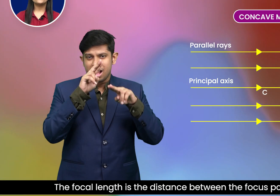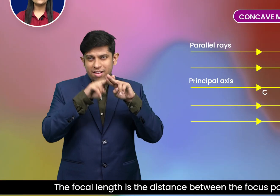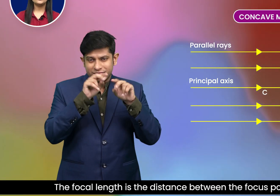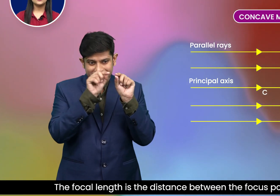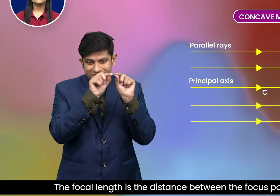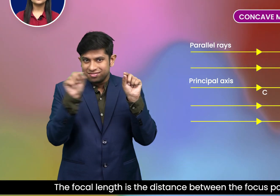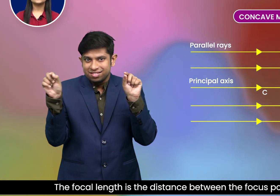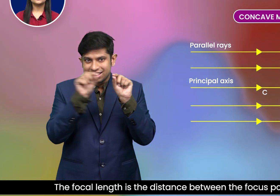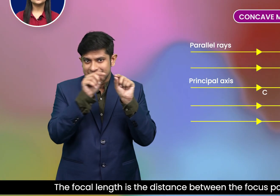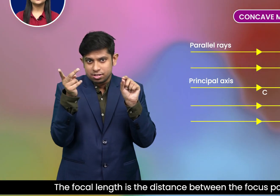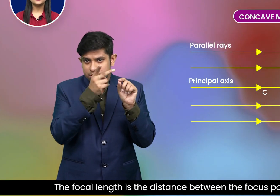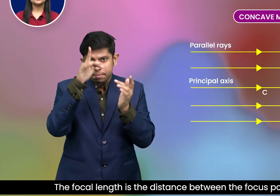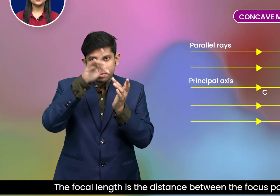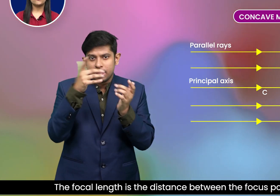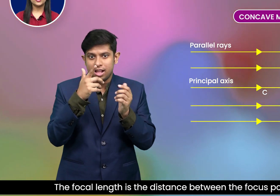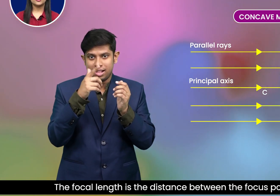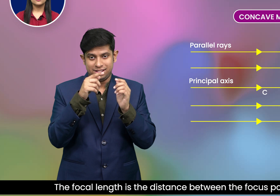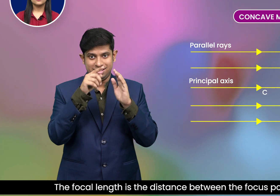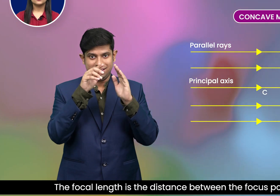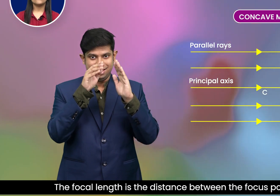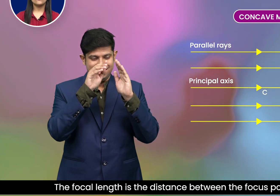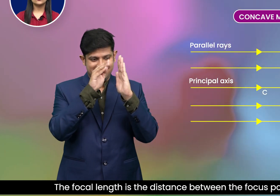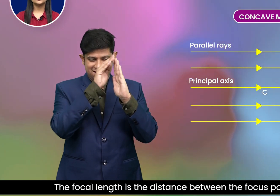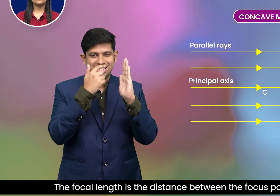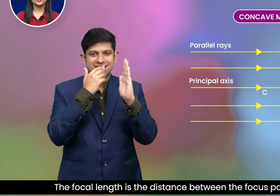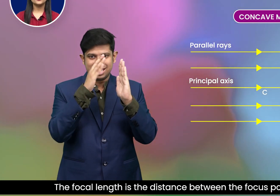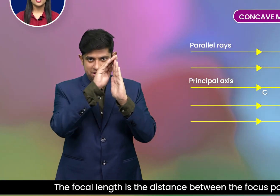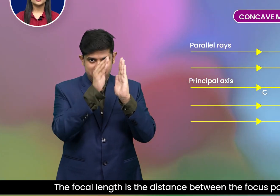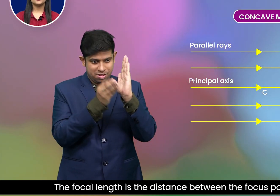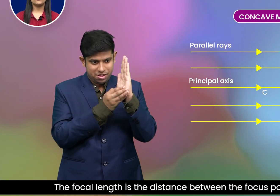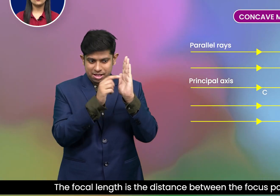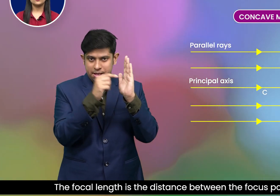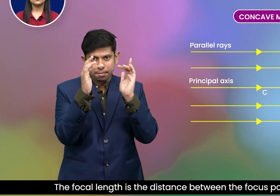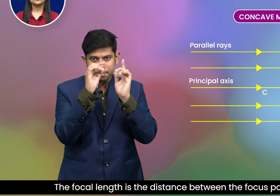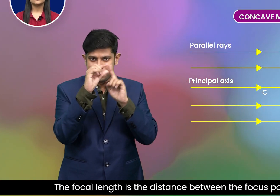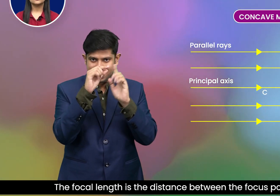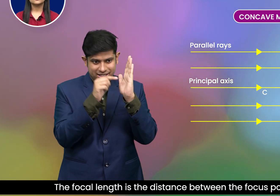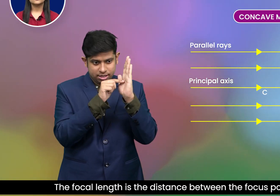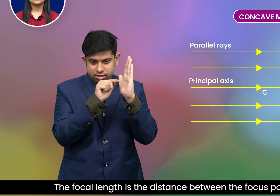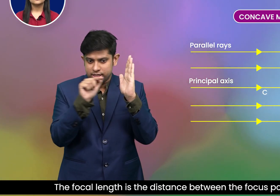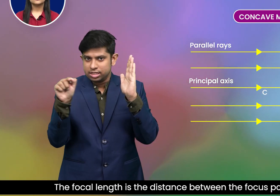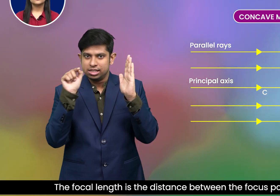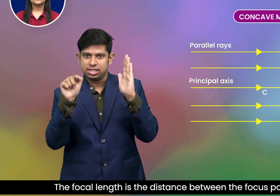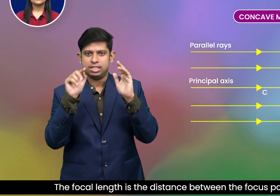The focal length is the distance between the focus point and the pole.